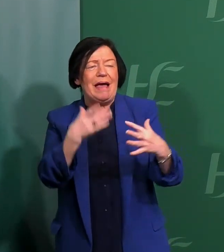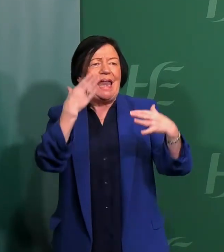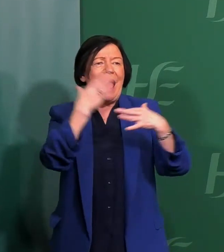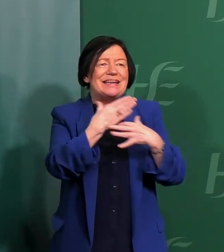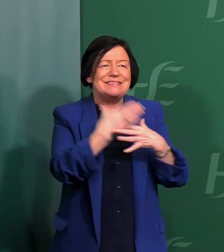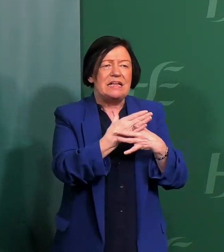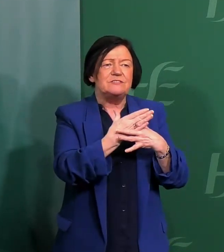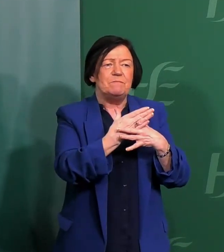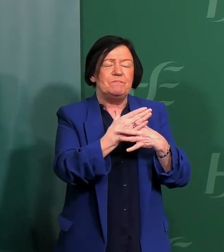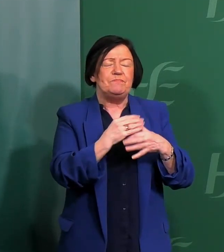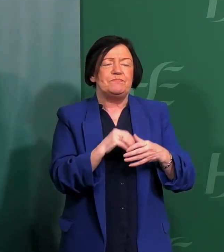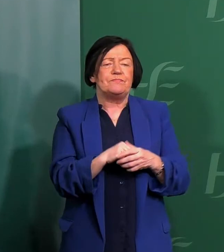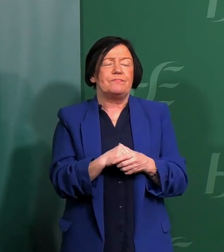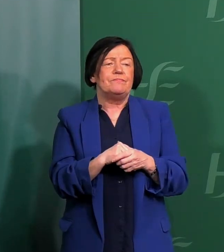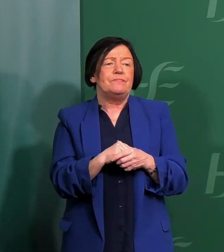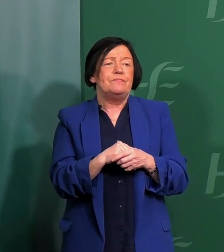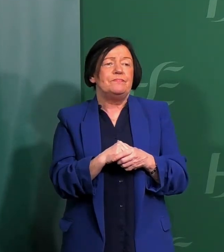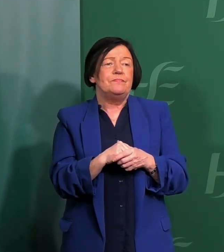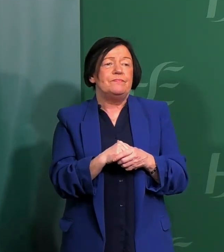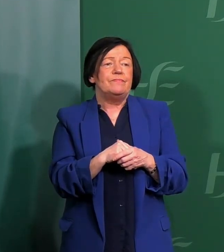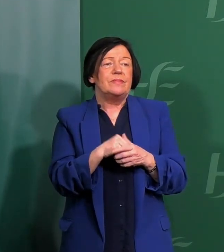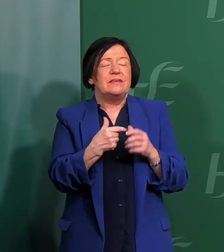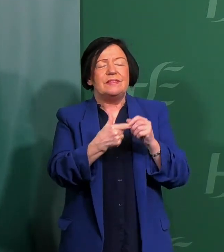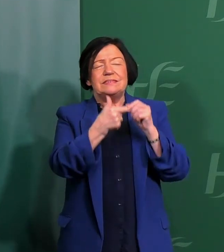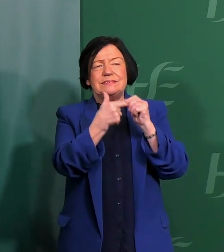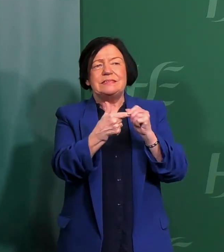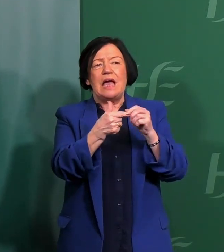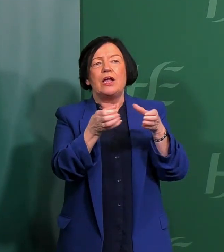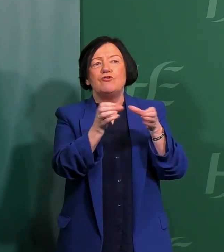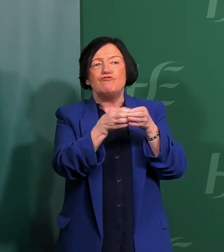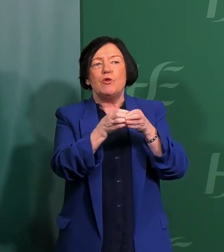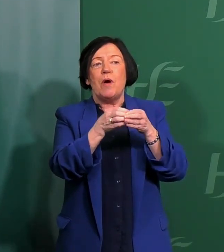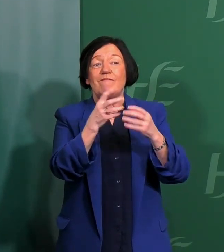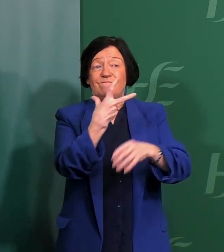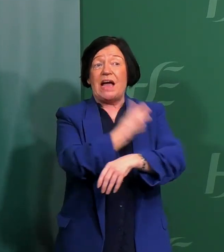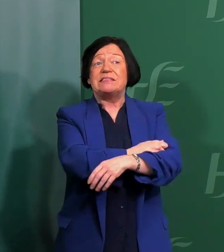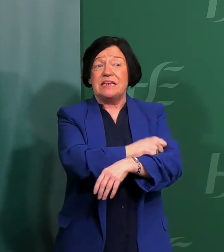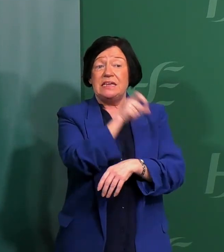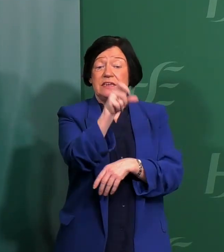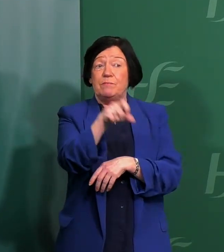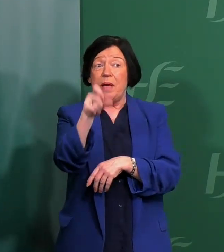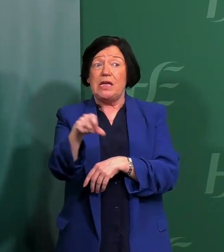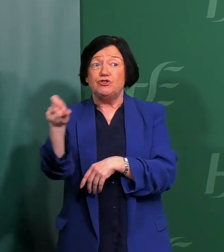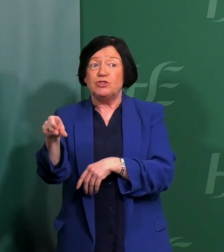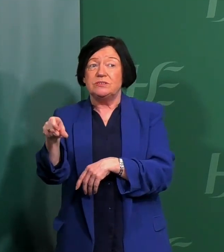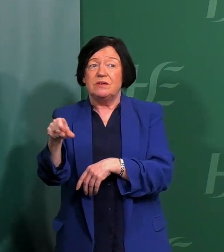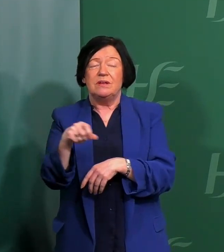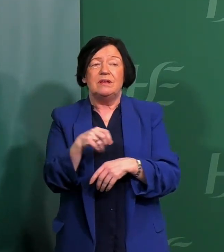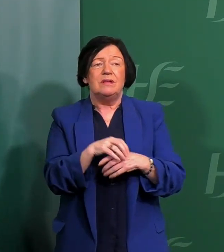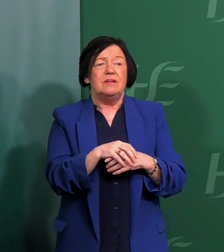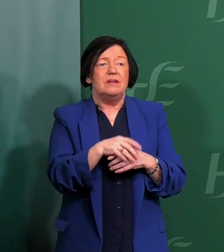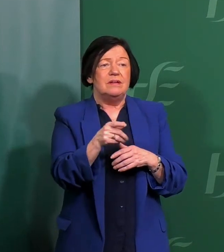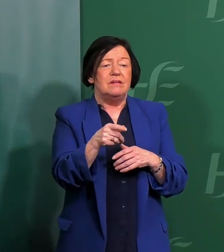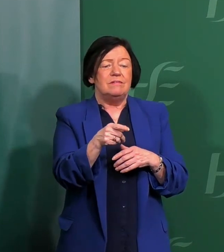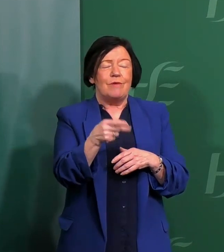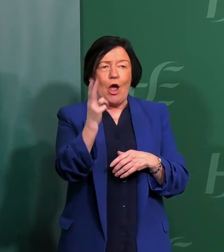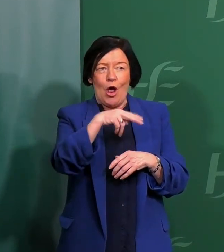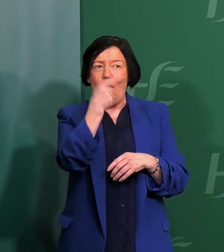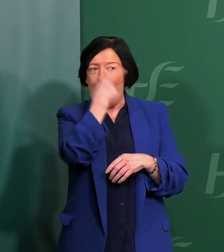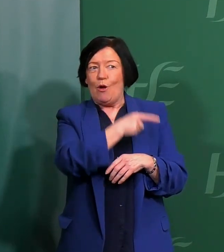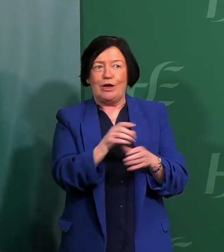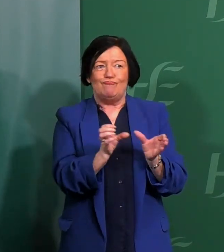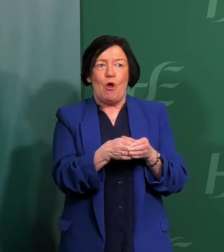to those. The second group of vaccinated patients are a very unfortunate group